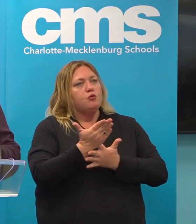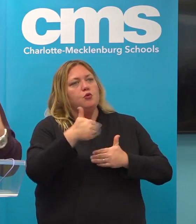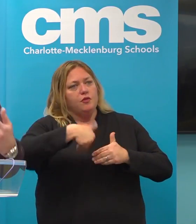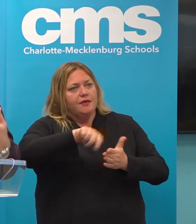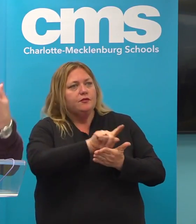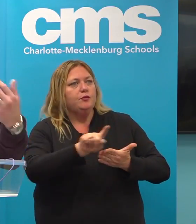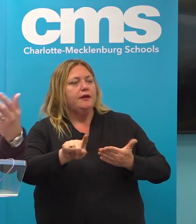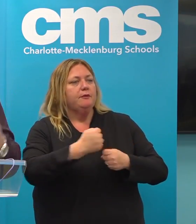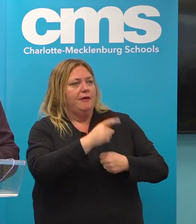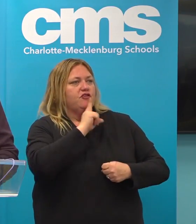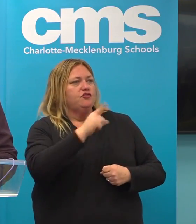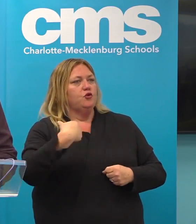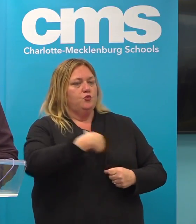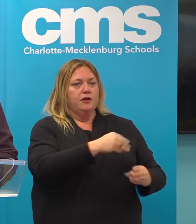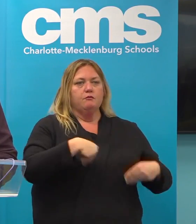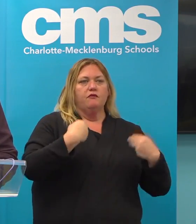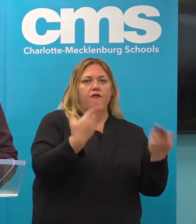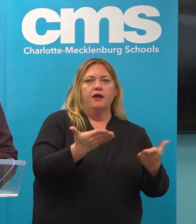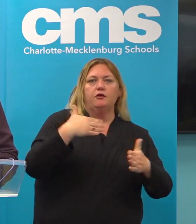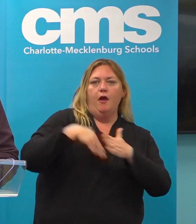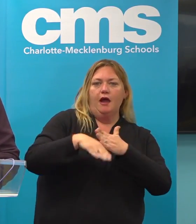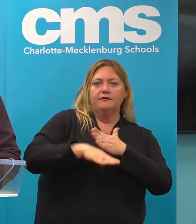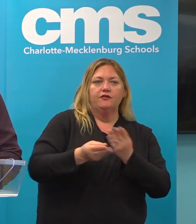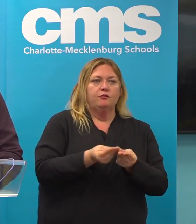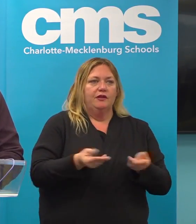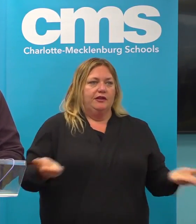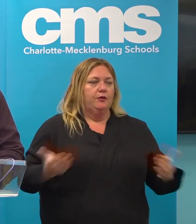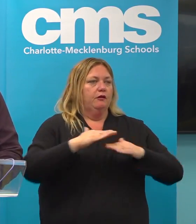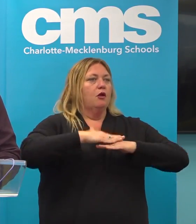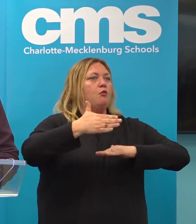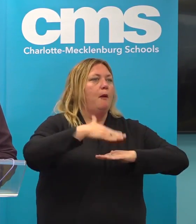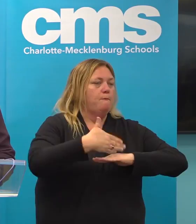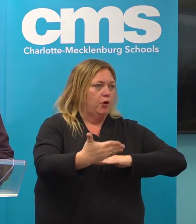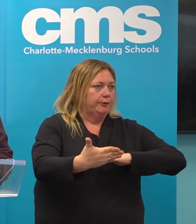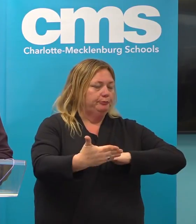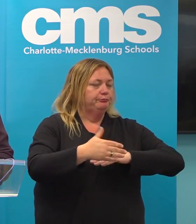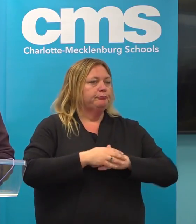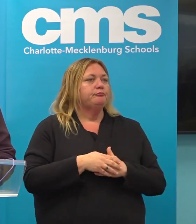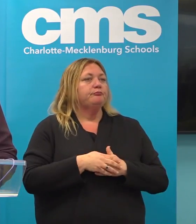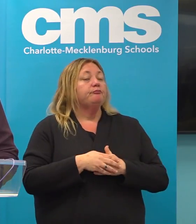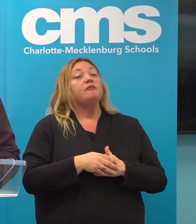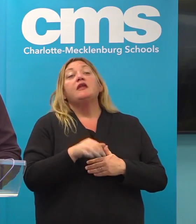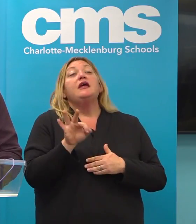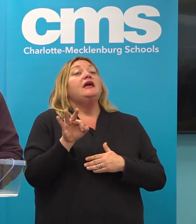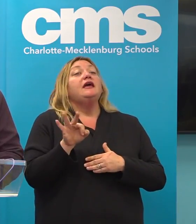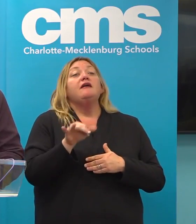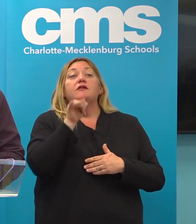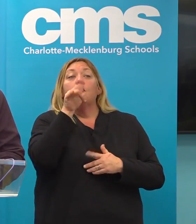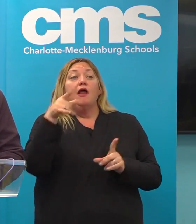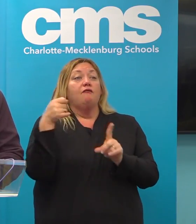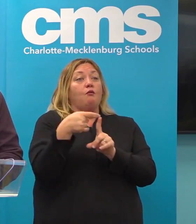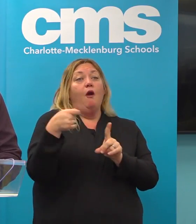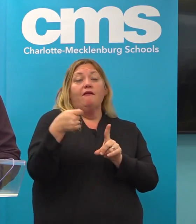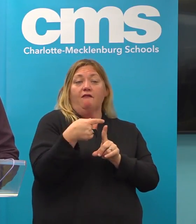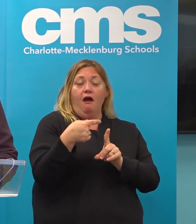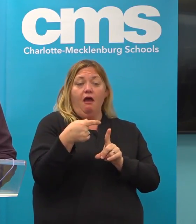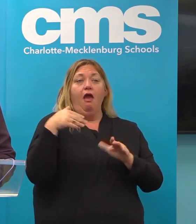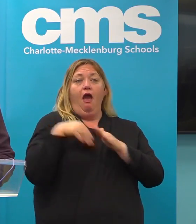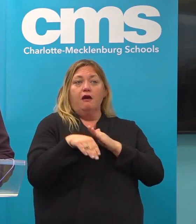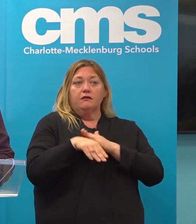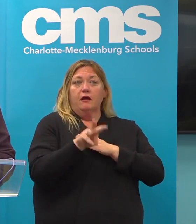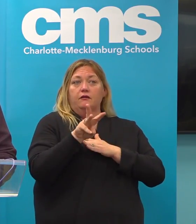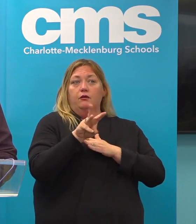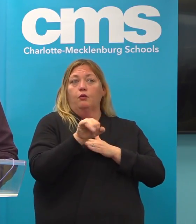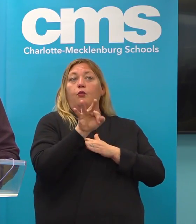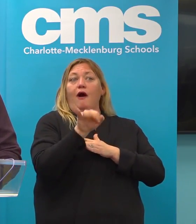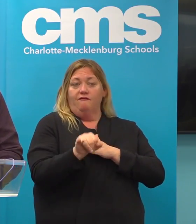this week to ensure that we can provide you access to those materials. In the event that you do not have Wi-Fi access currently at your